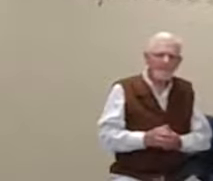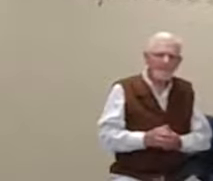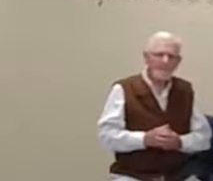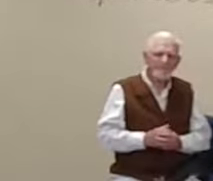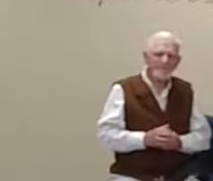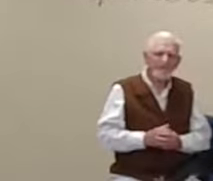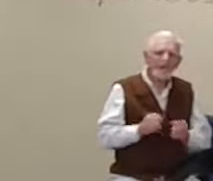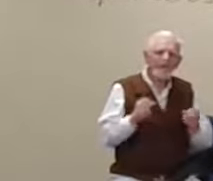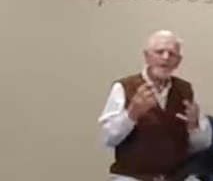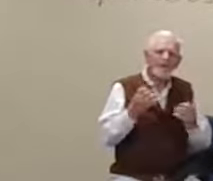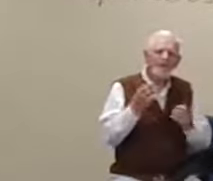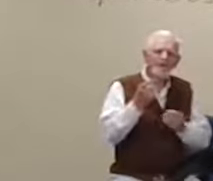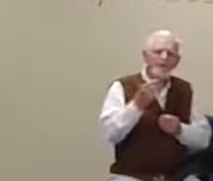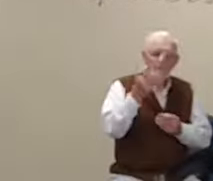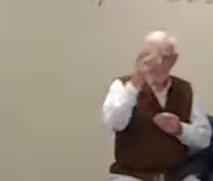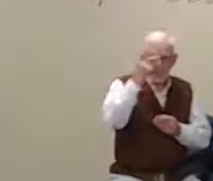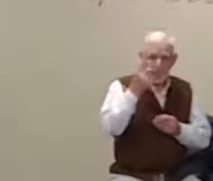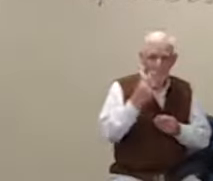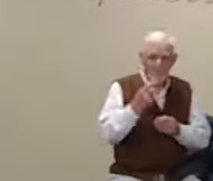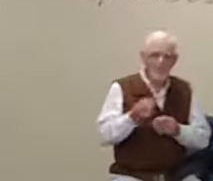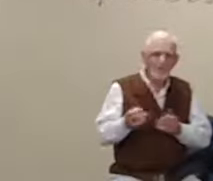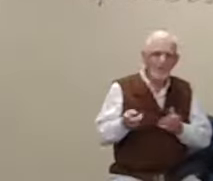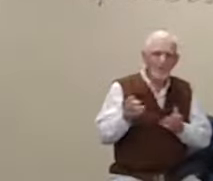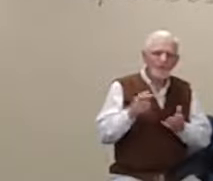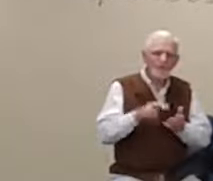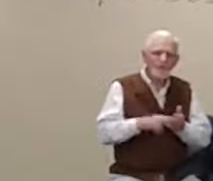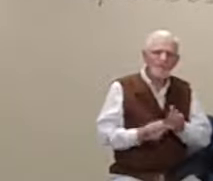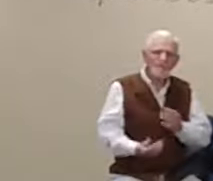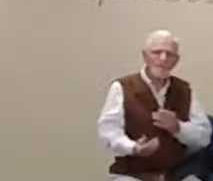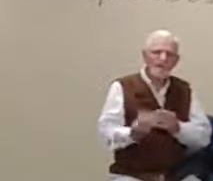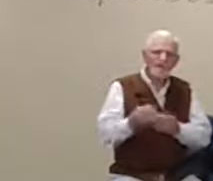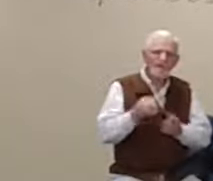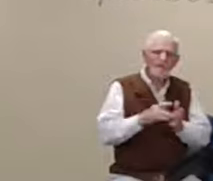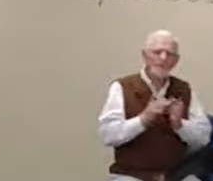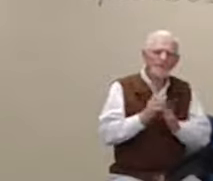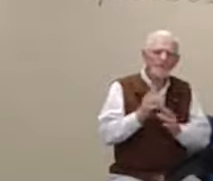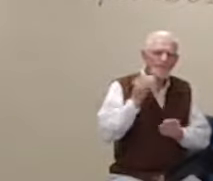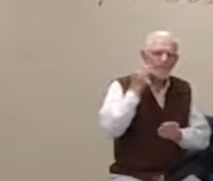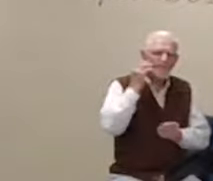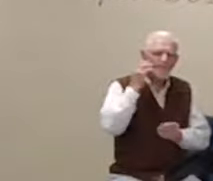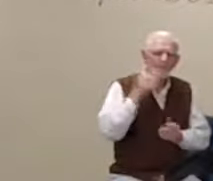How many of you, your parents were raised in a Christian home?